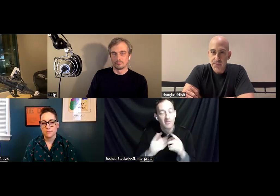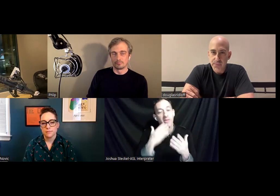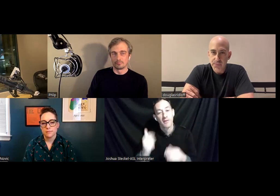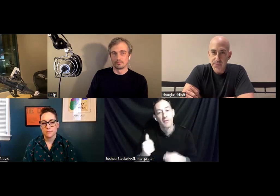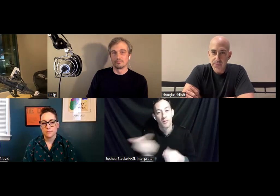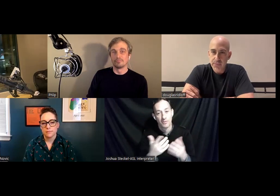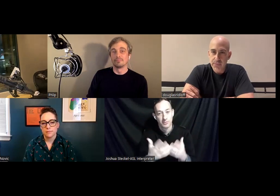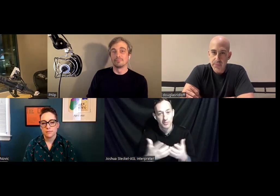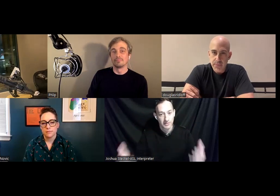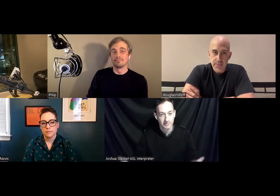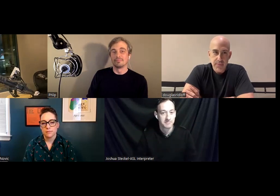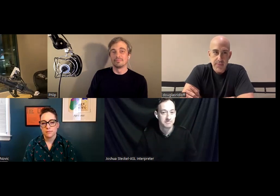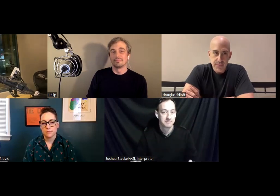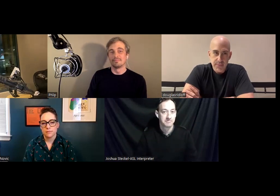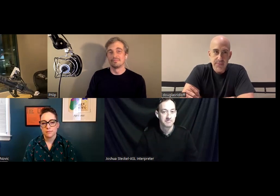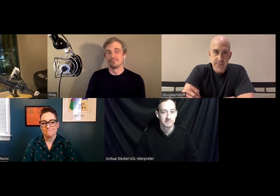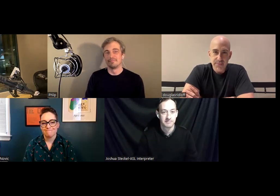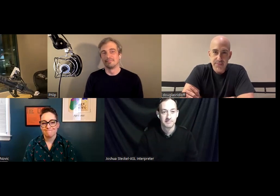much.